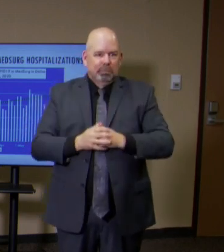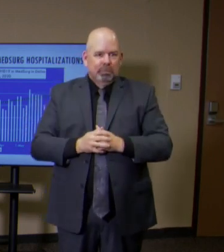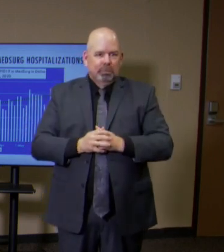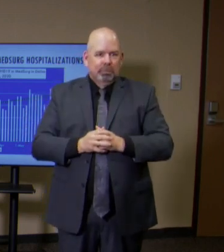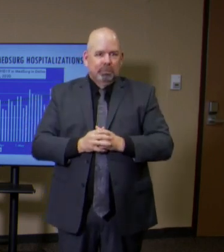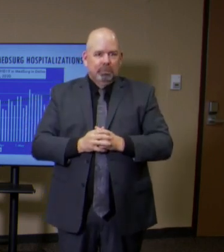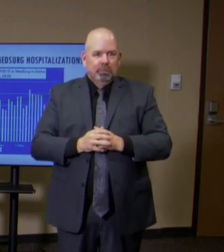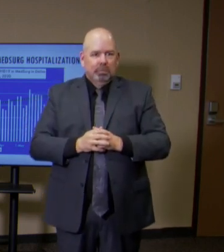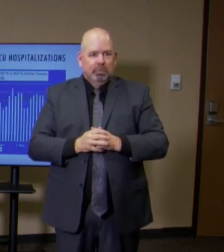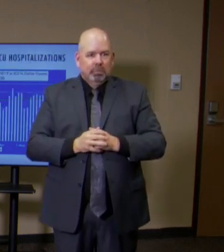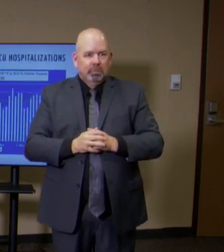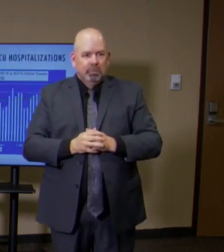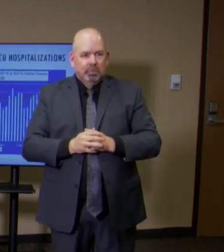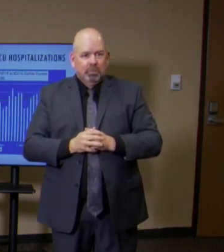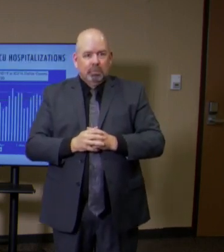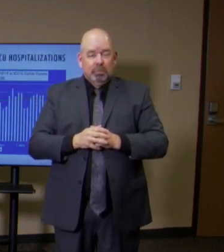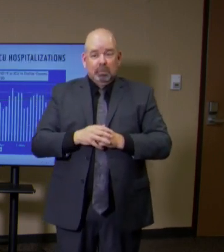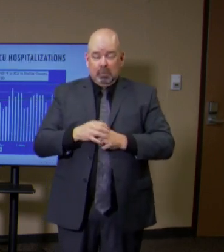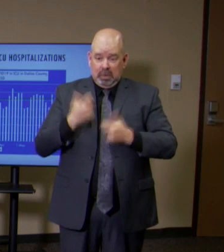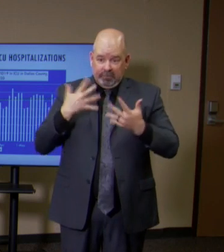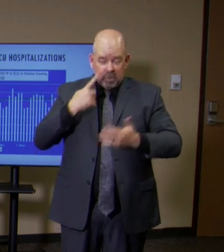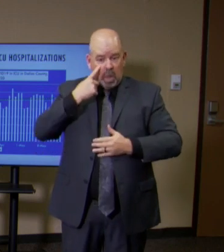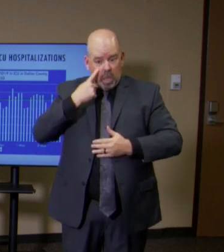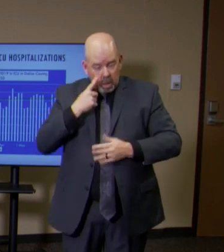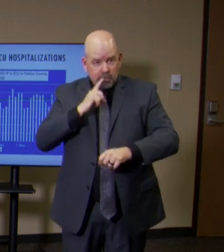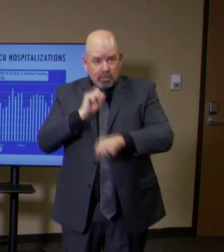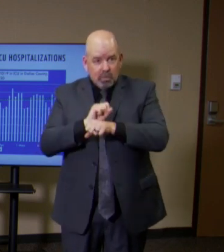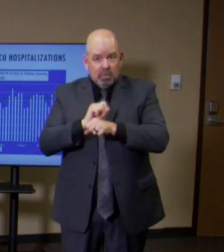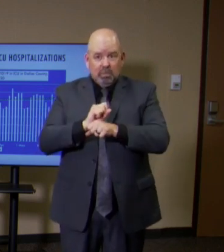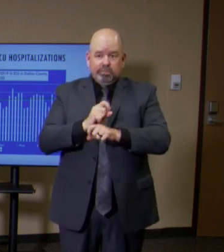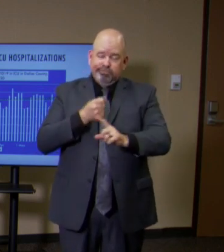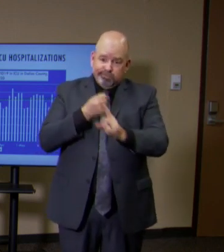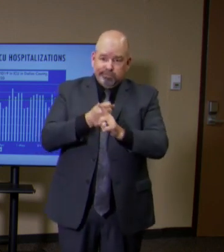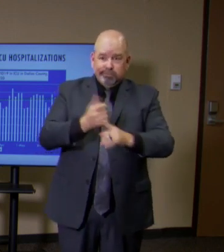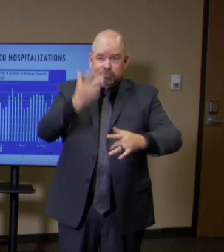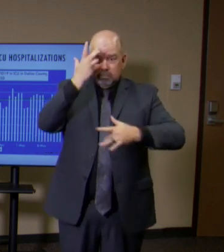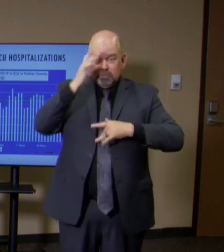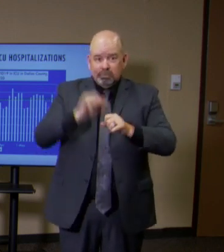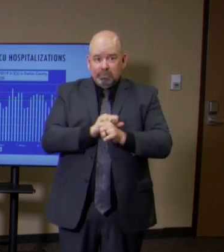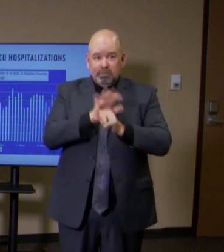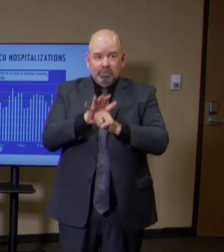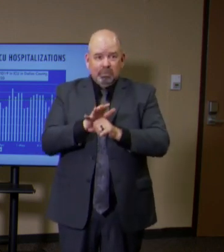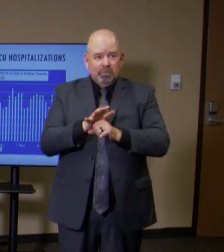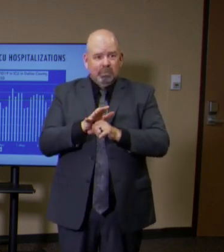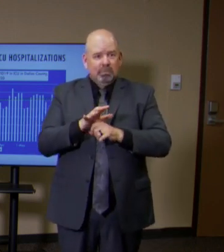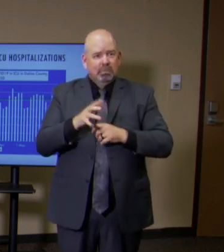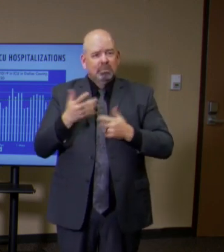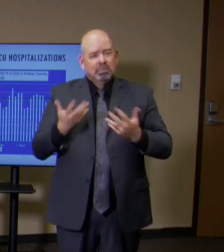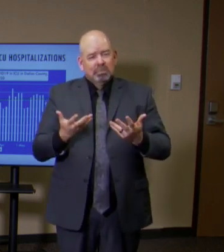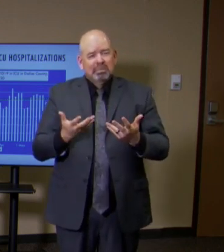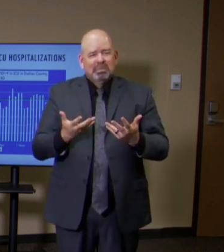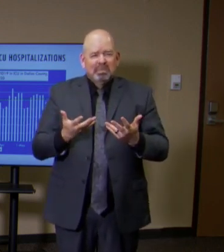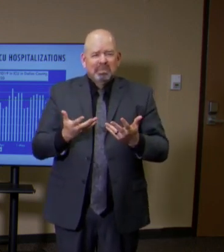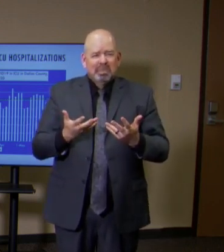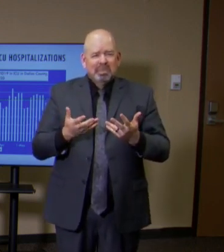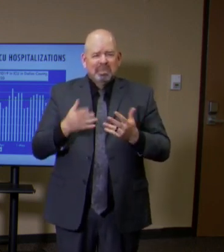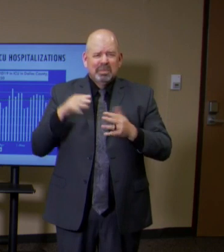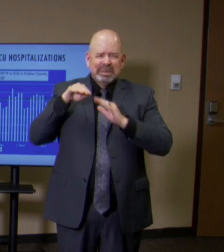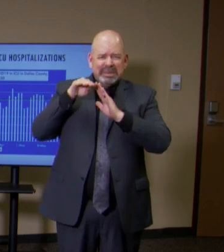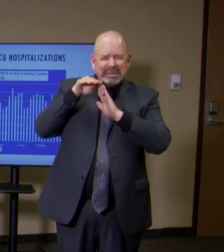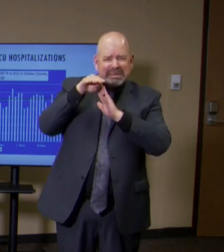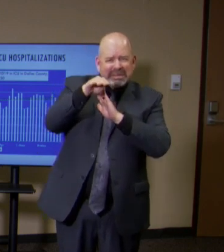ICU, last slide, I think, again, that's been pretty much flat. Certainly no decline in